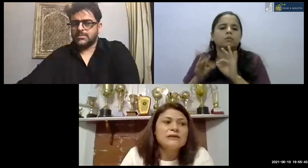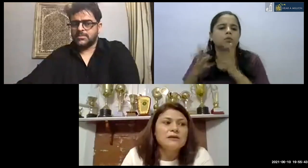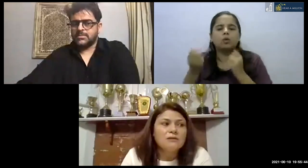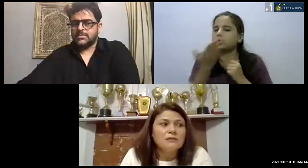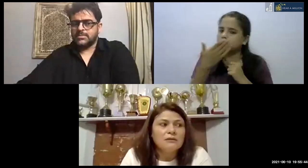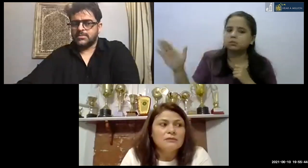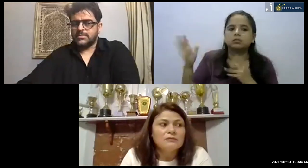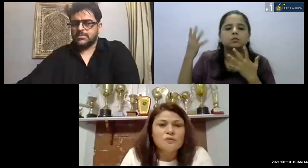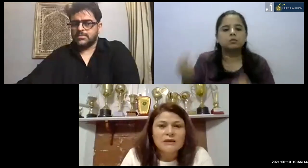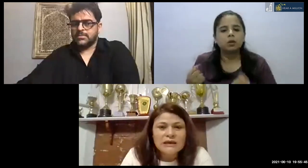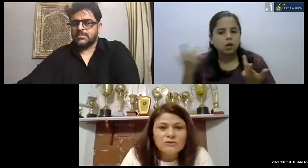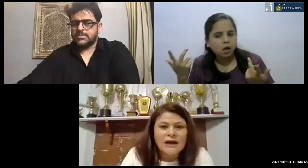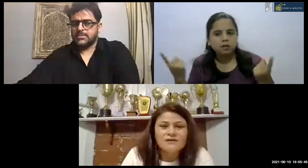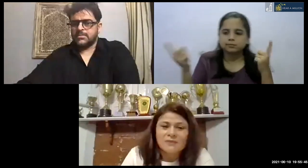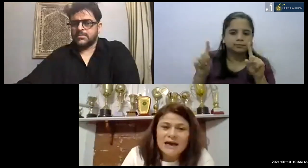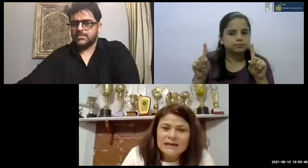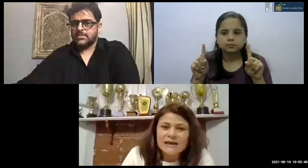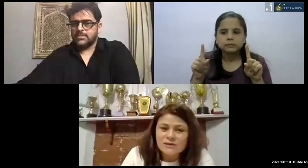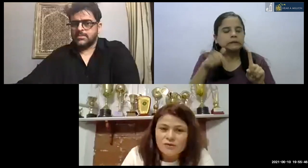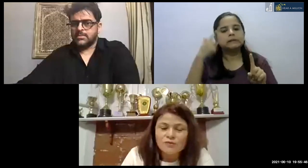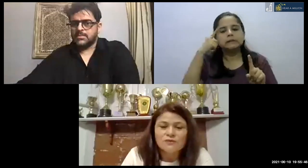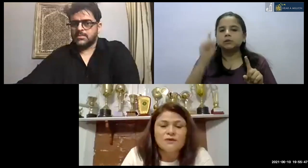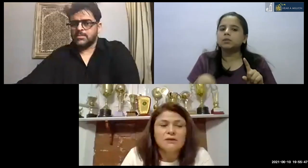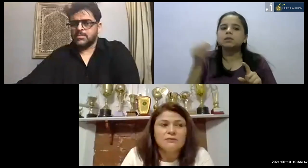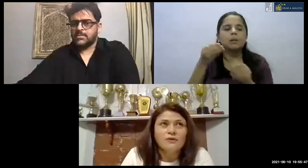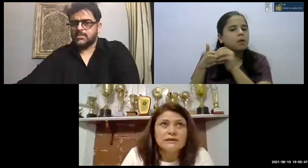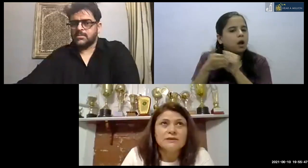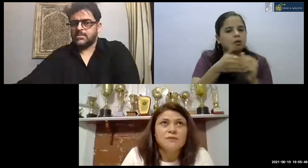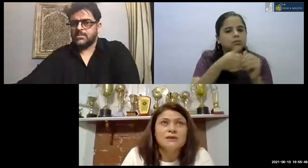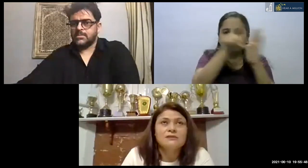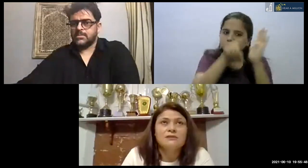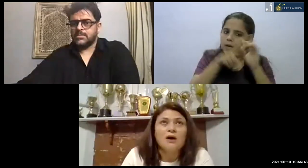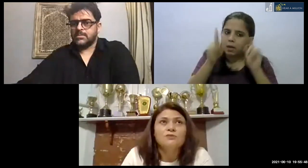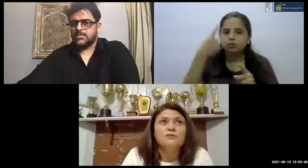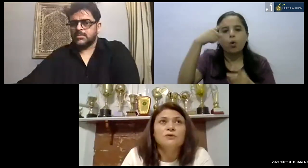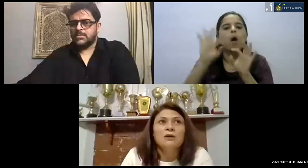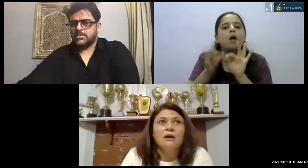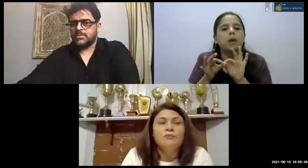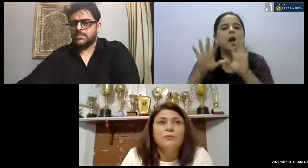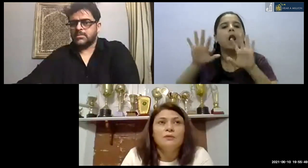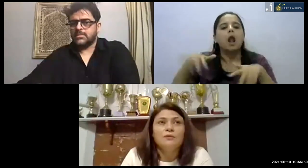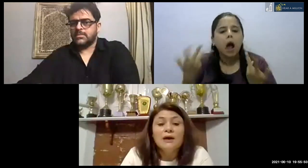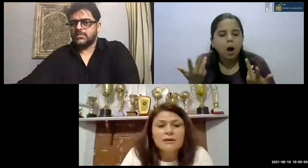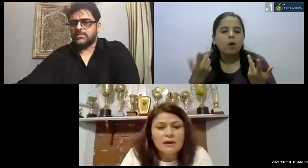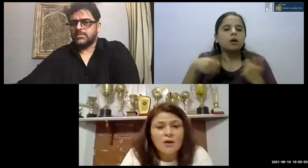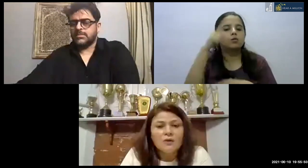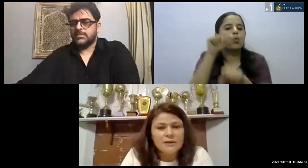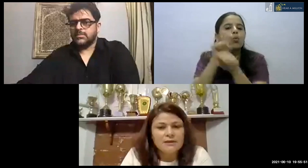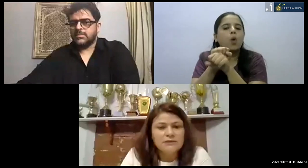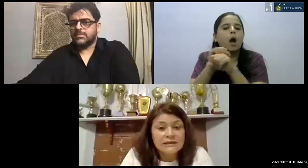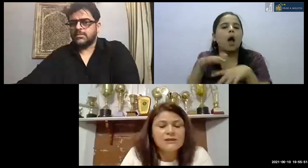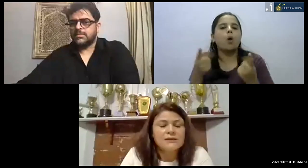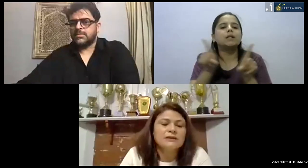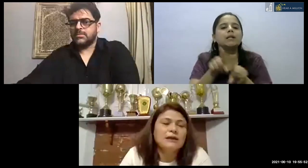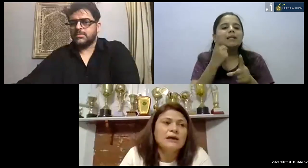So so we need to have some guidelines and rules for interpreters and how to work along with